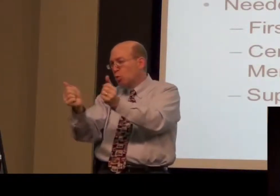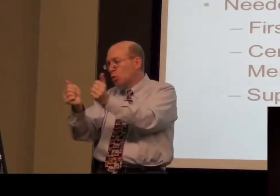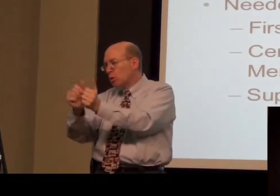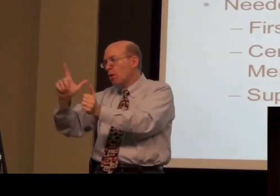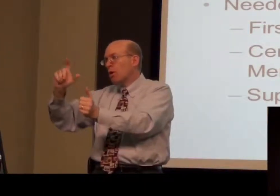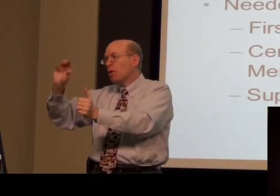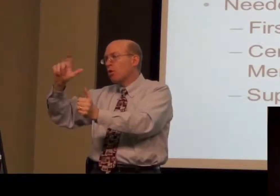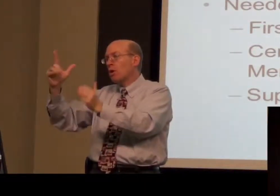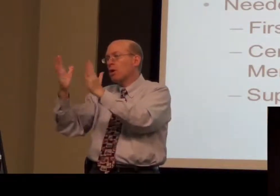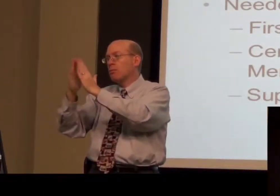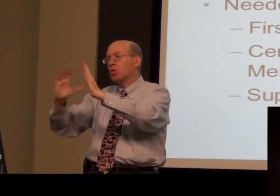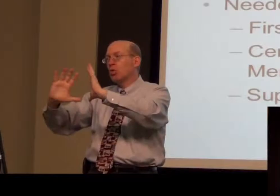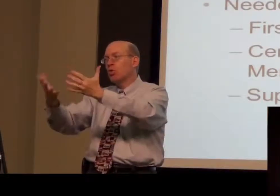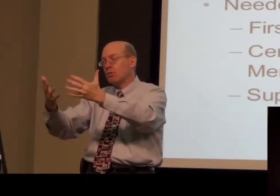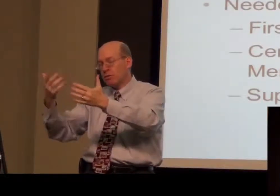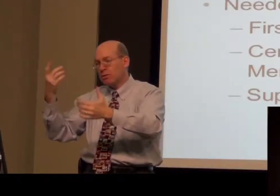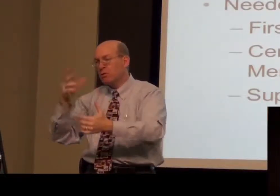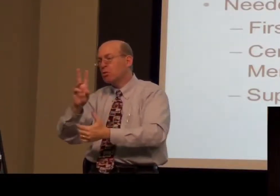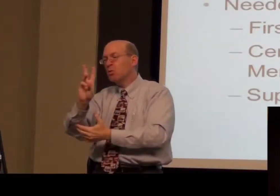make sure that we're working with the local community.